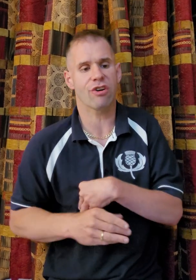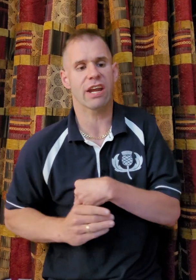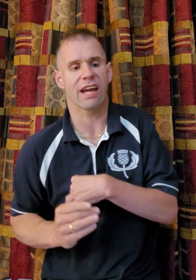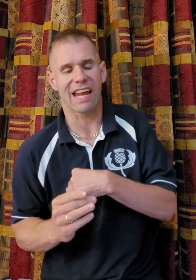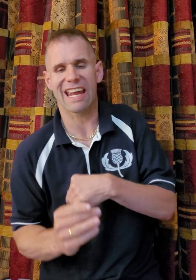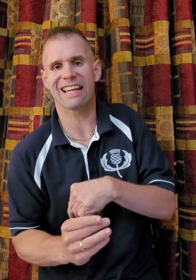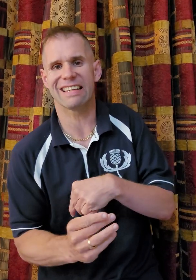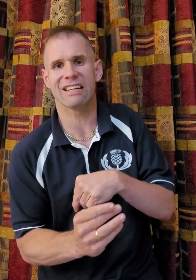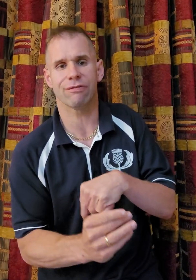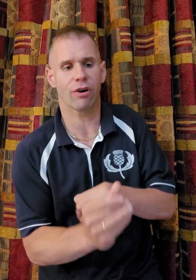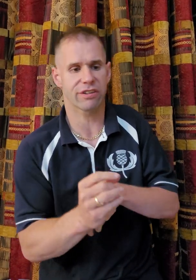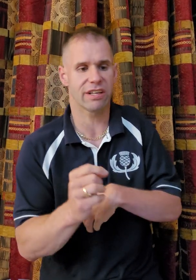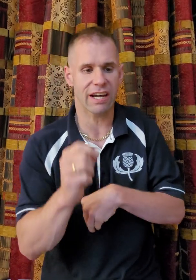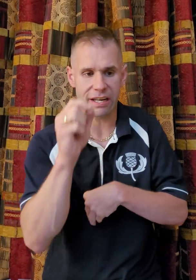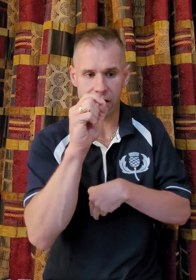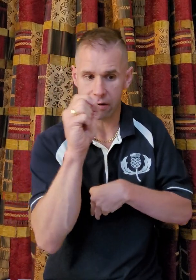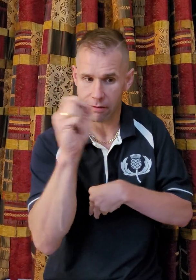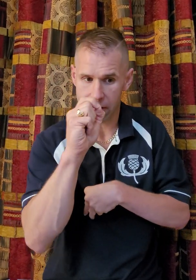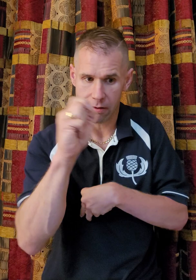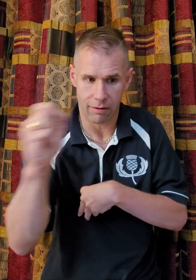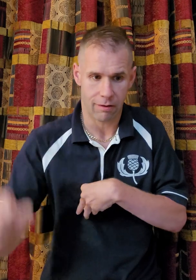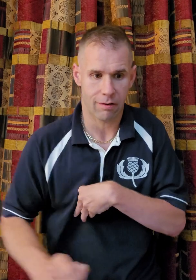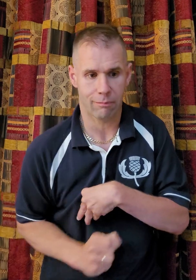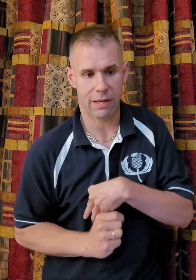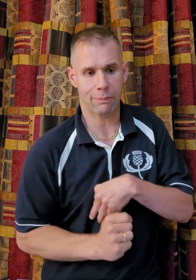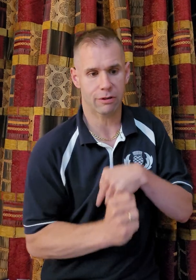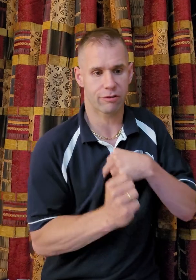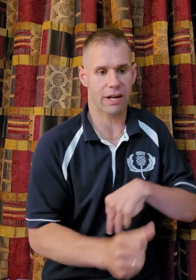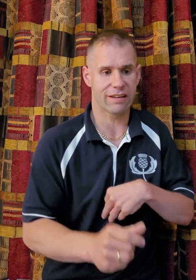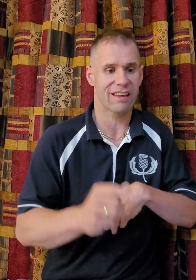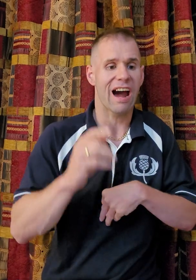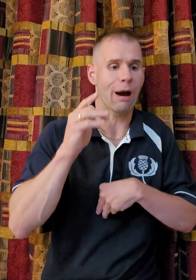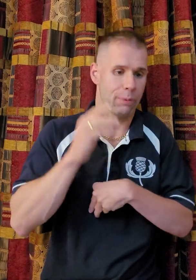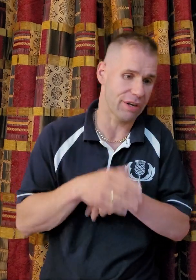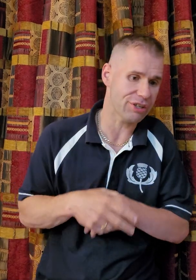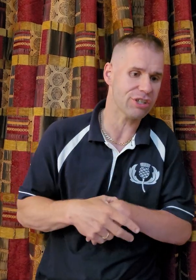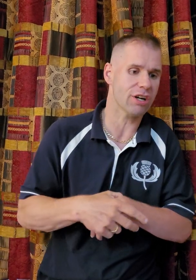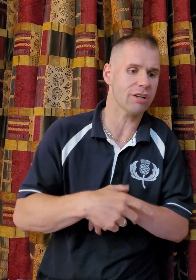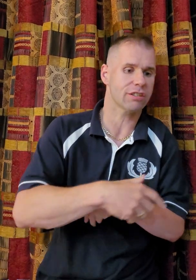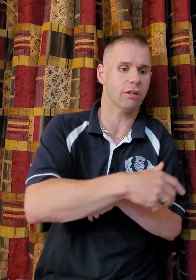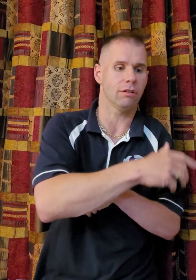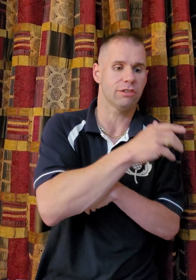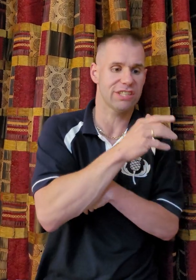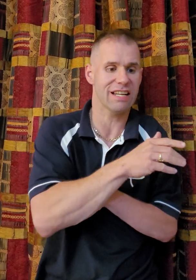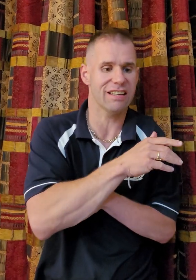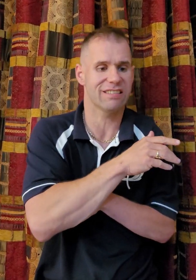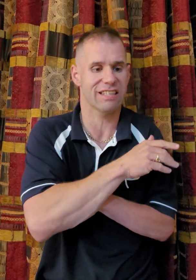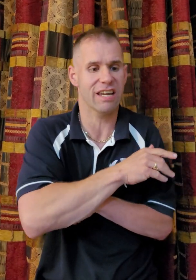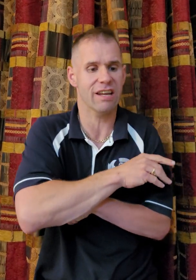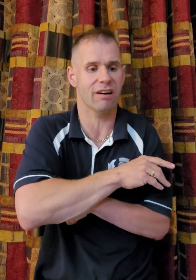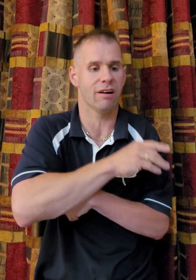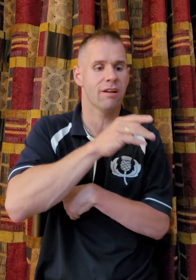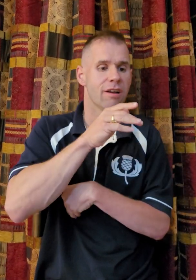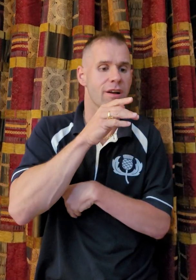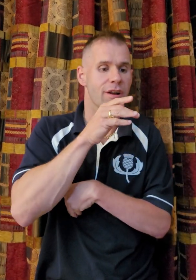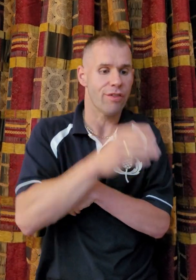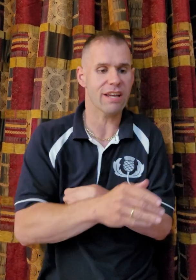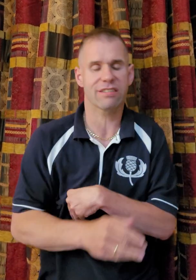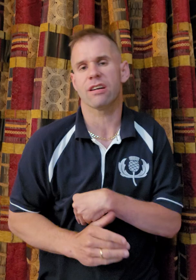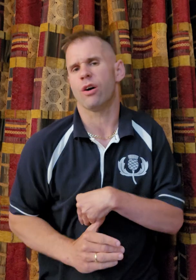January 1849. Papers write, a pernicious article said it is scarier. This was